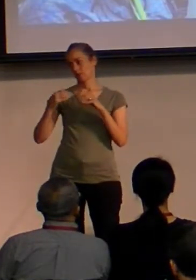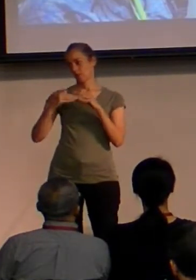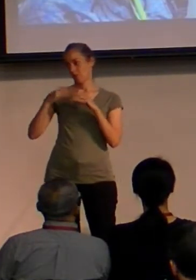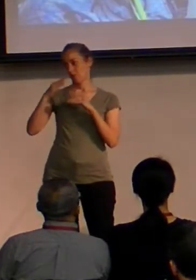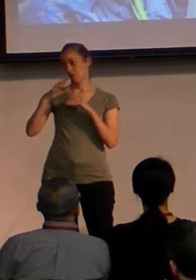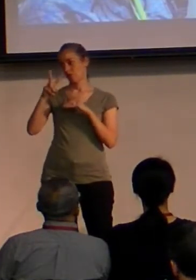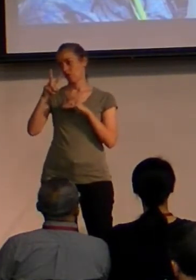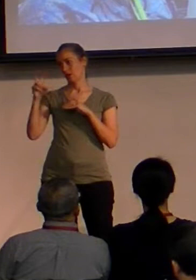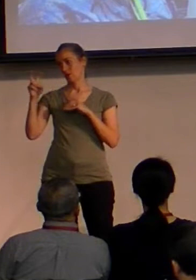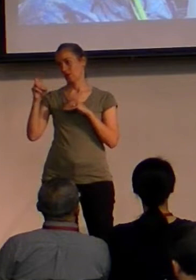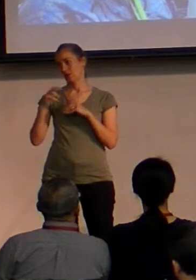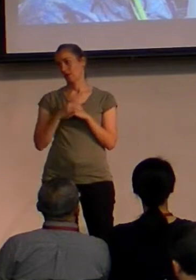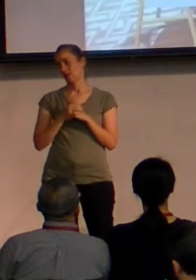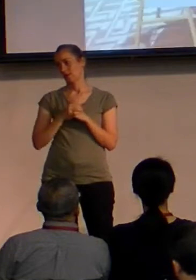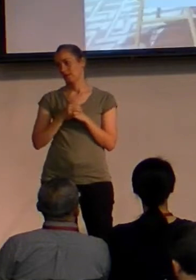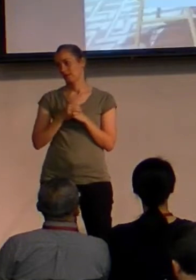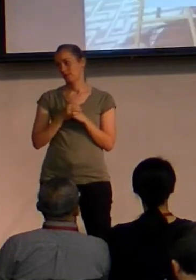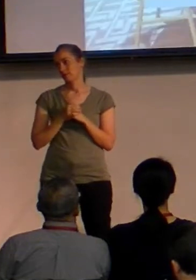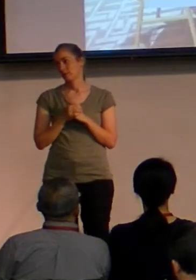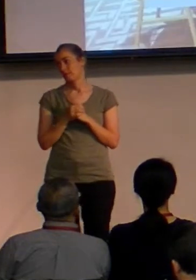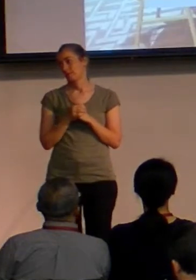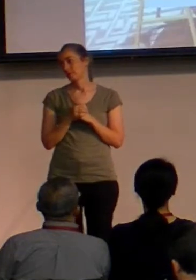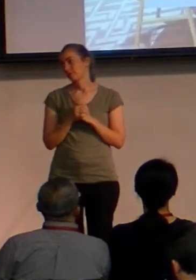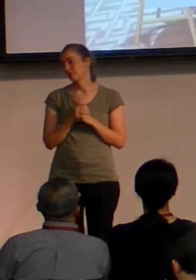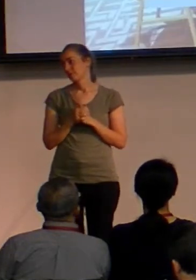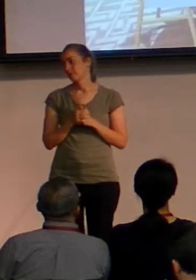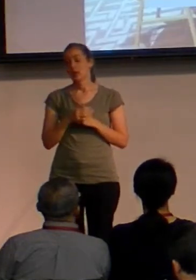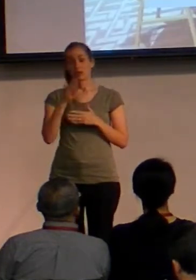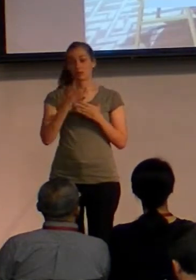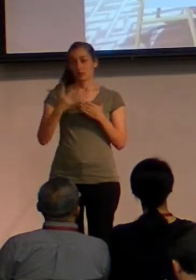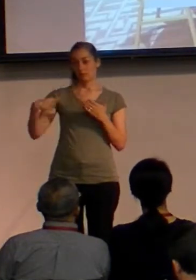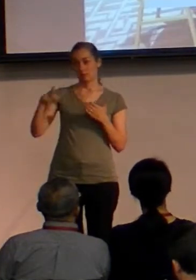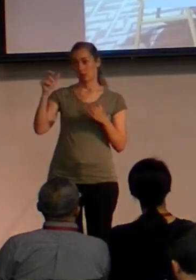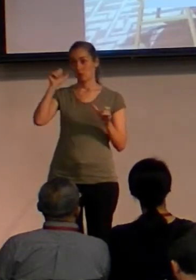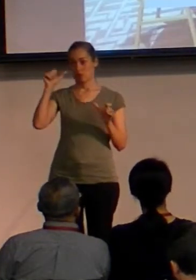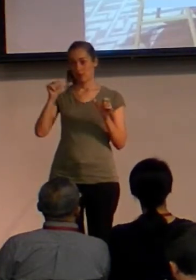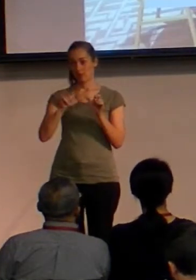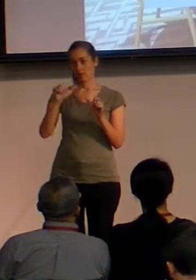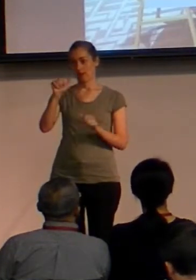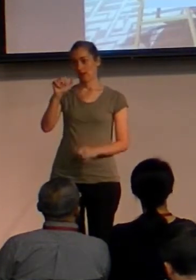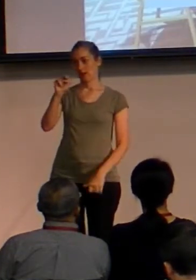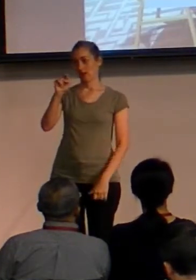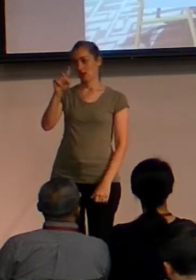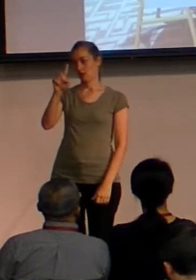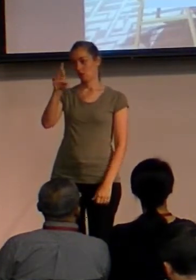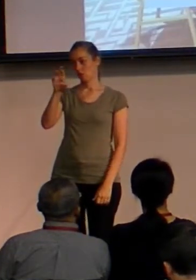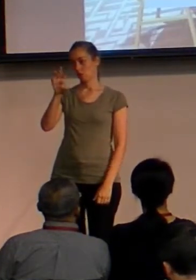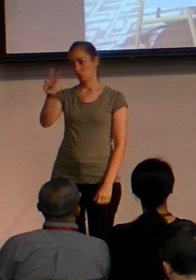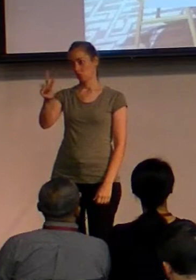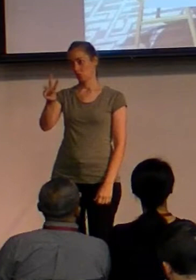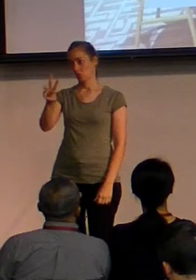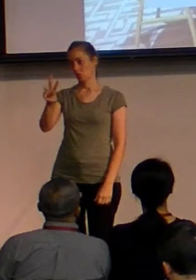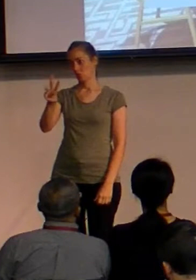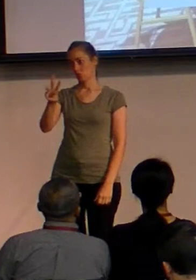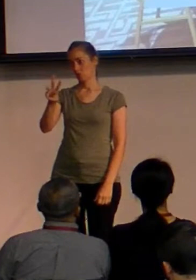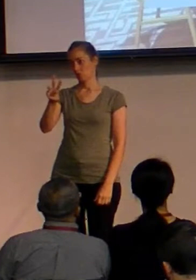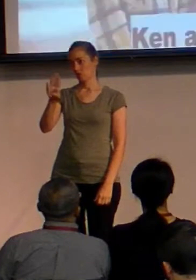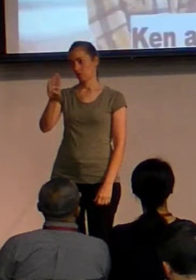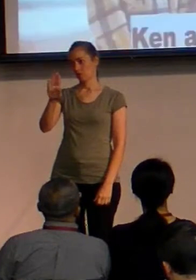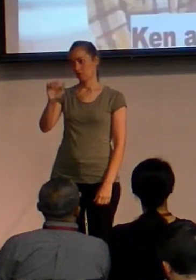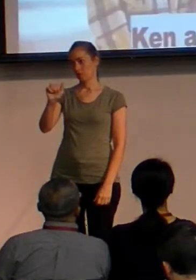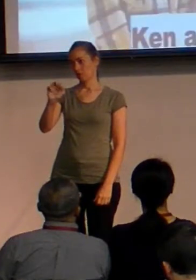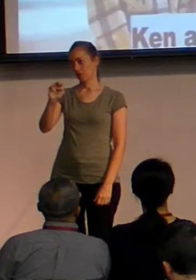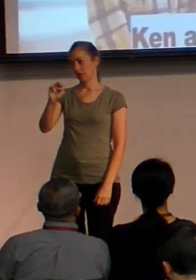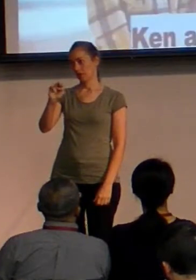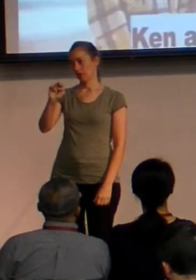think. Some of you remember Andrew and Uli Banjarnahor. They're in